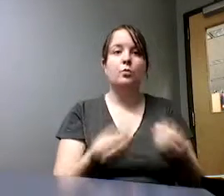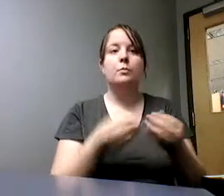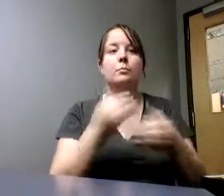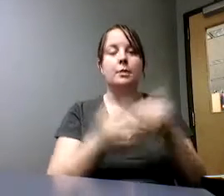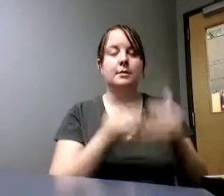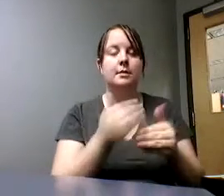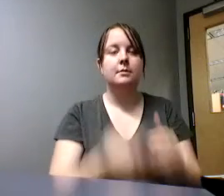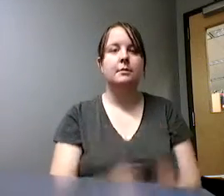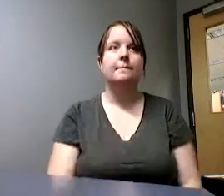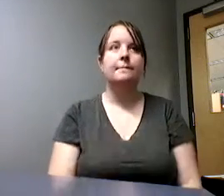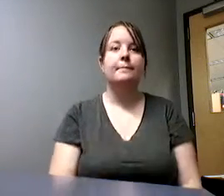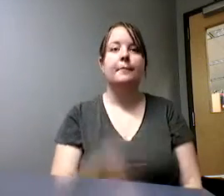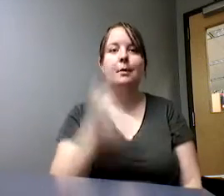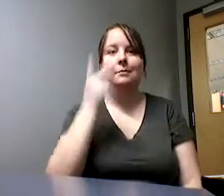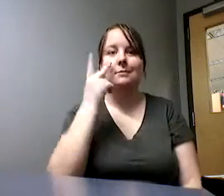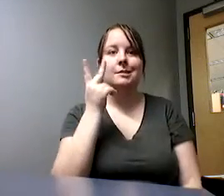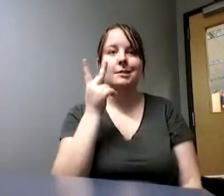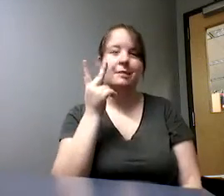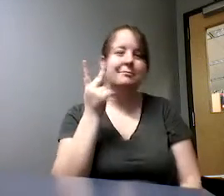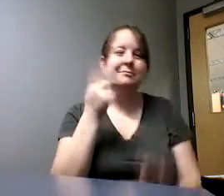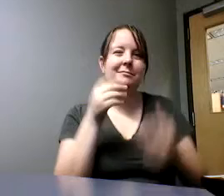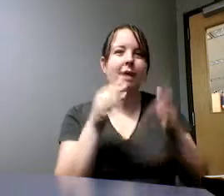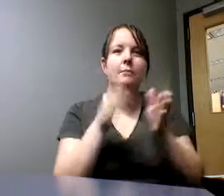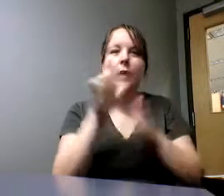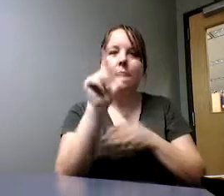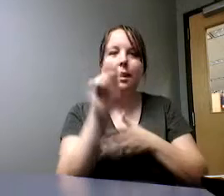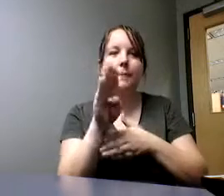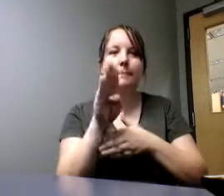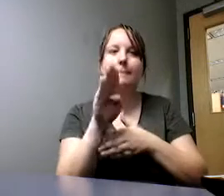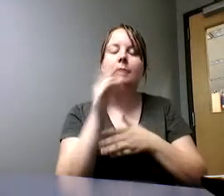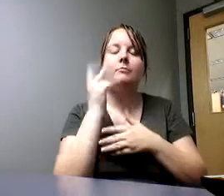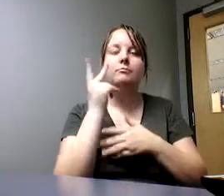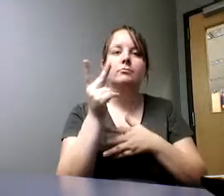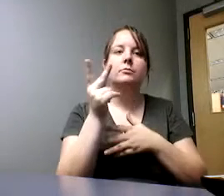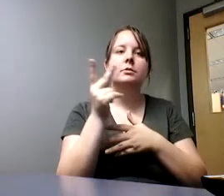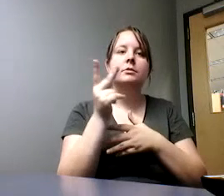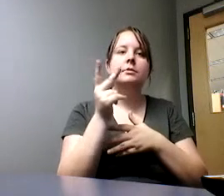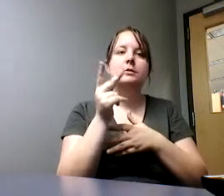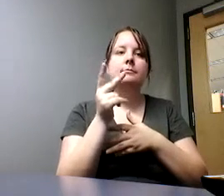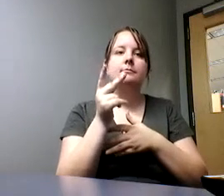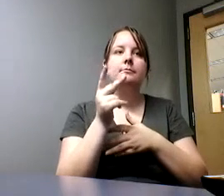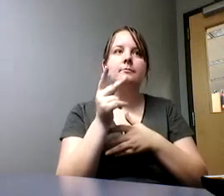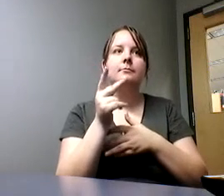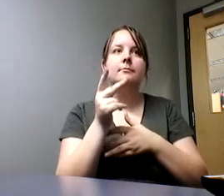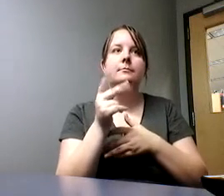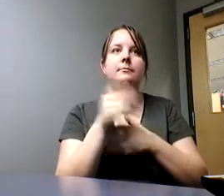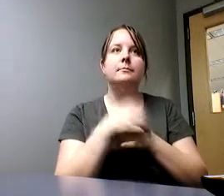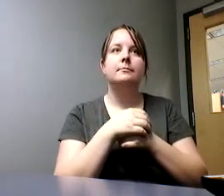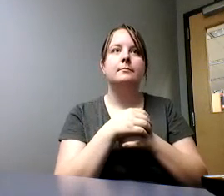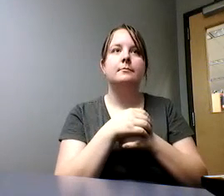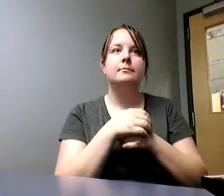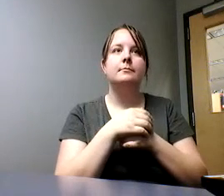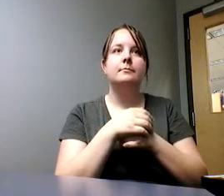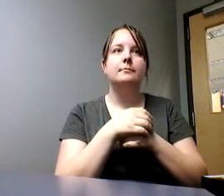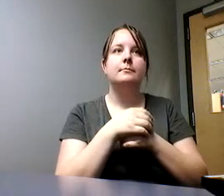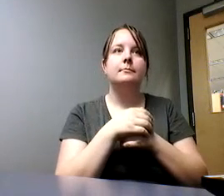here that's going to look at that in a little bit more detail and give you a better chance to understand that it's a cooling process.